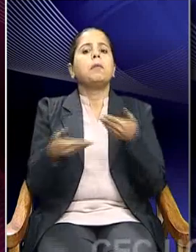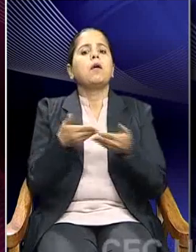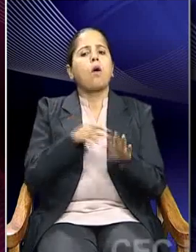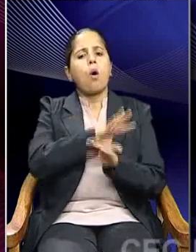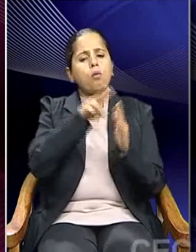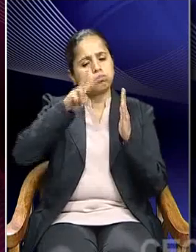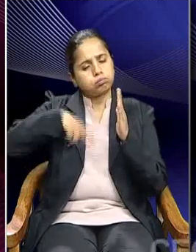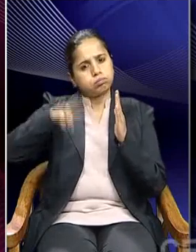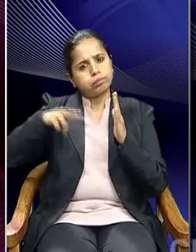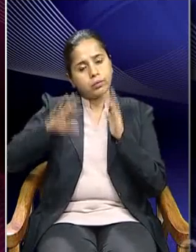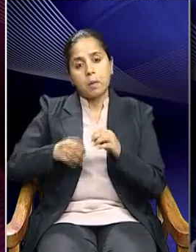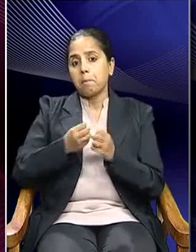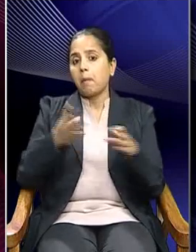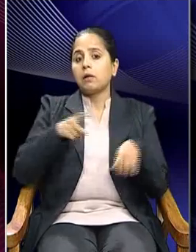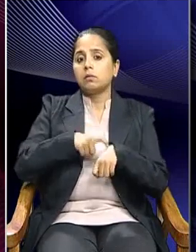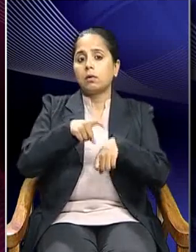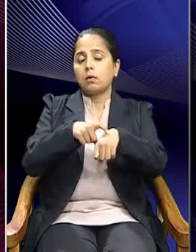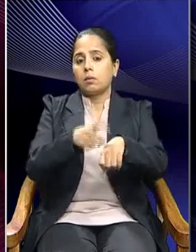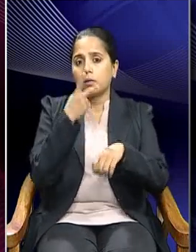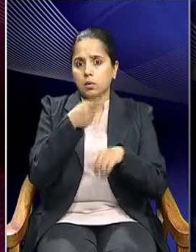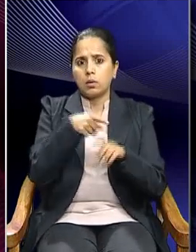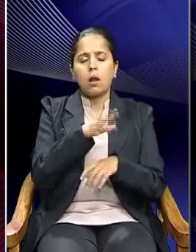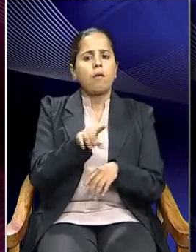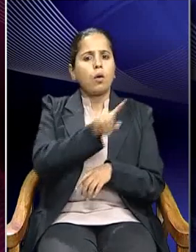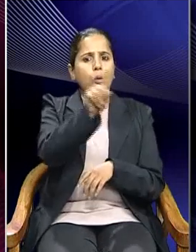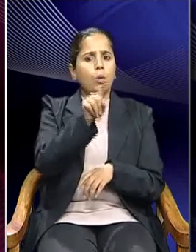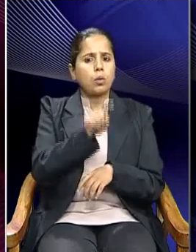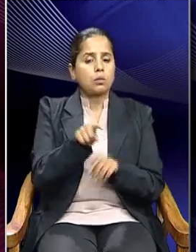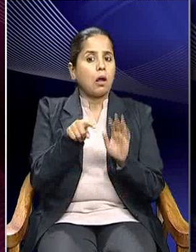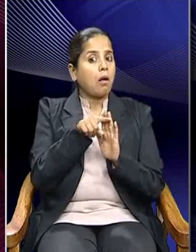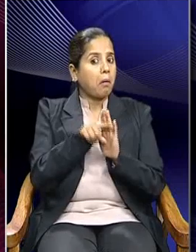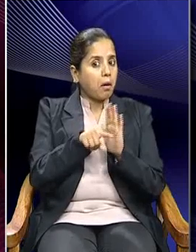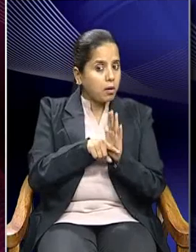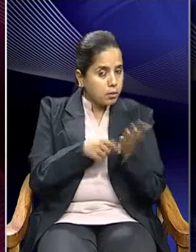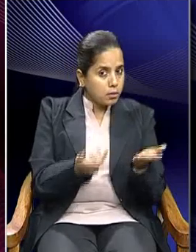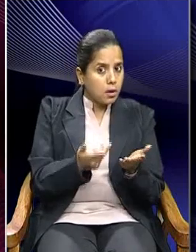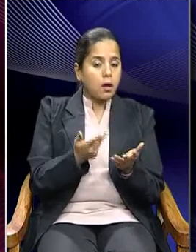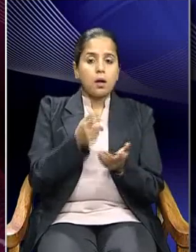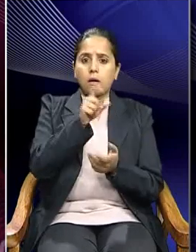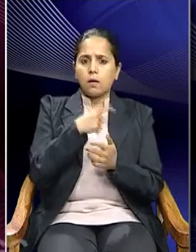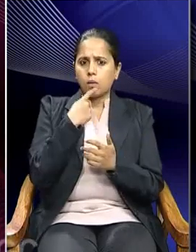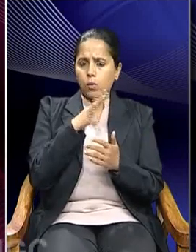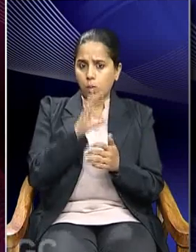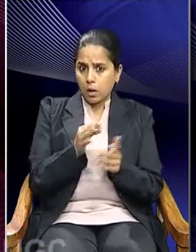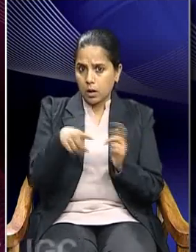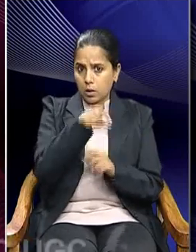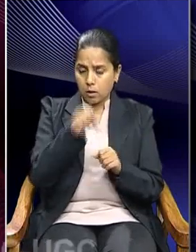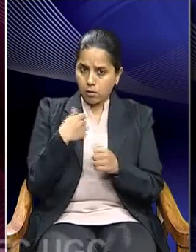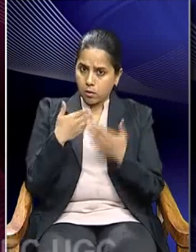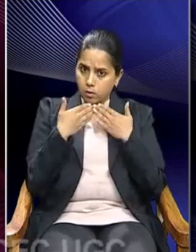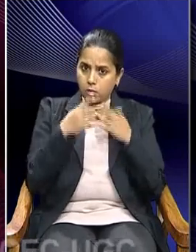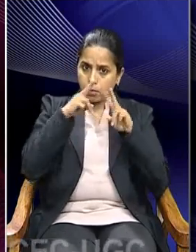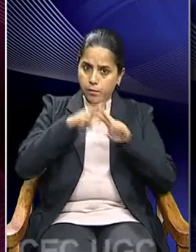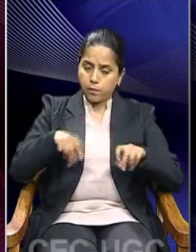So many a time it becomes a question of ethic, whether we can study such